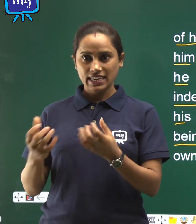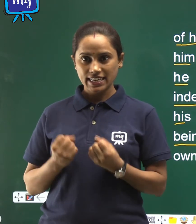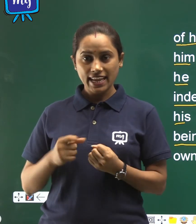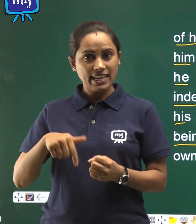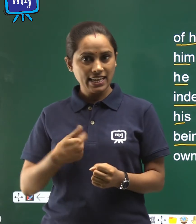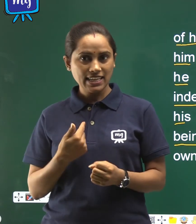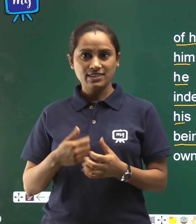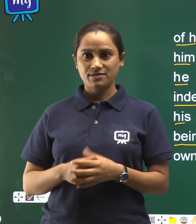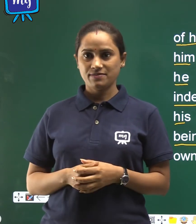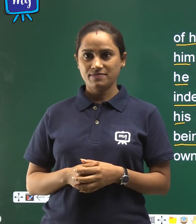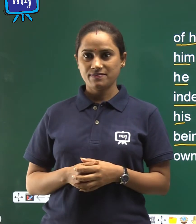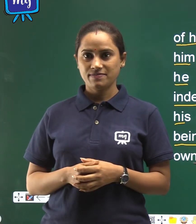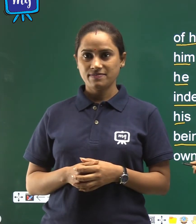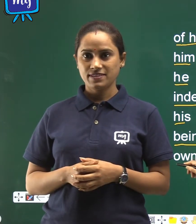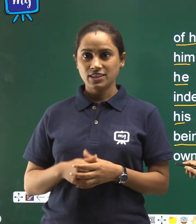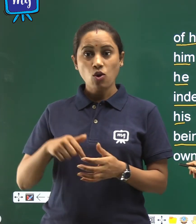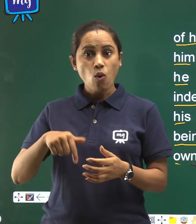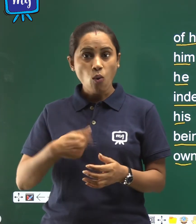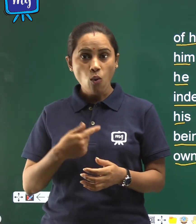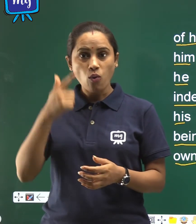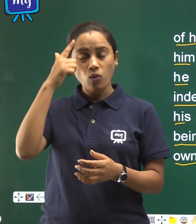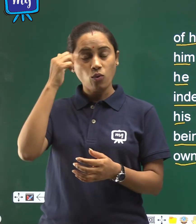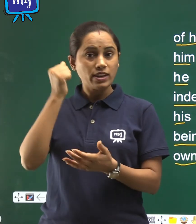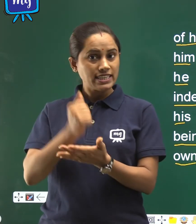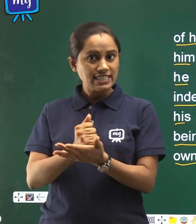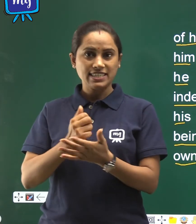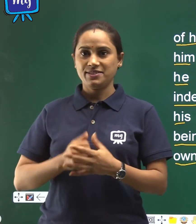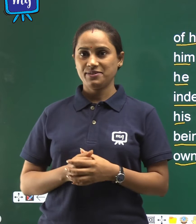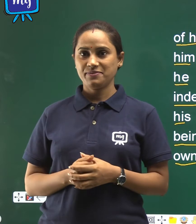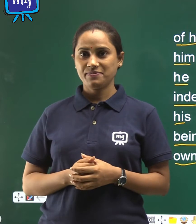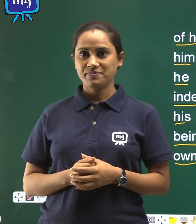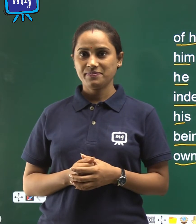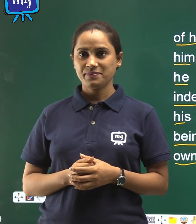take his own decisions.